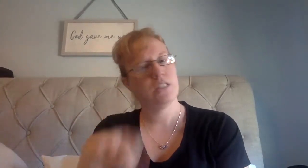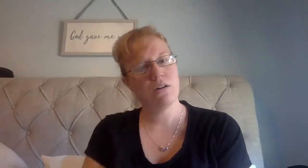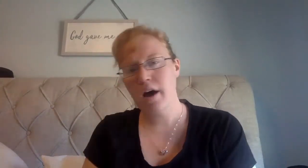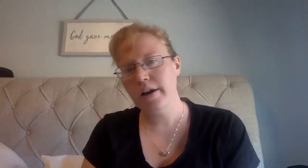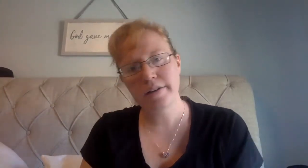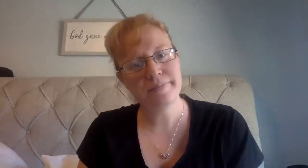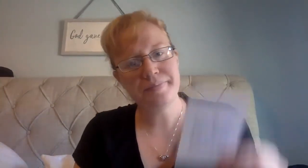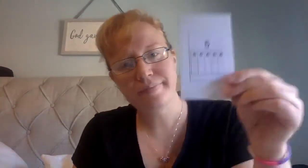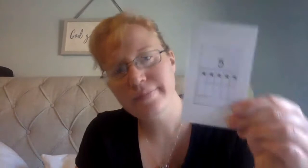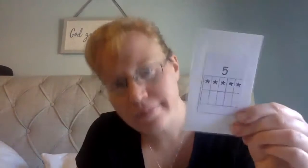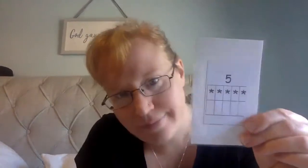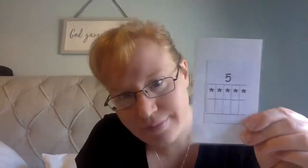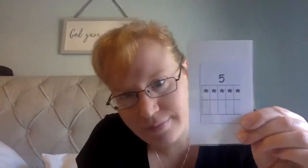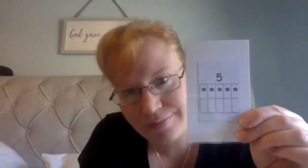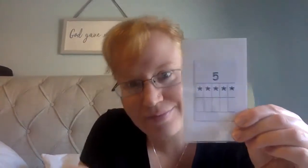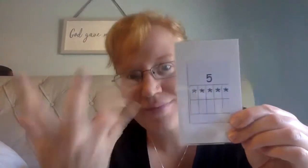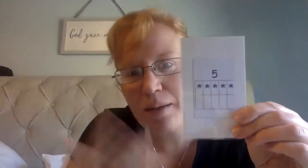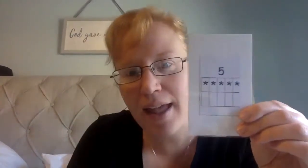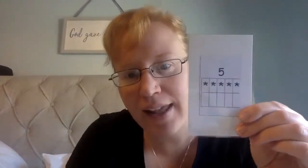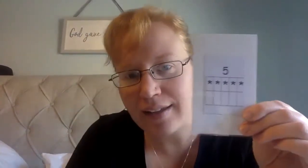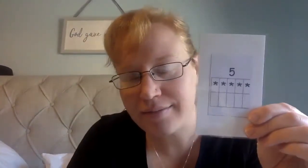so hard. How many?